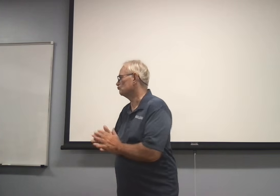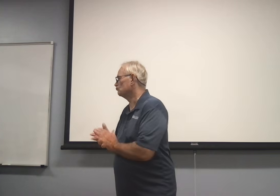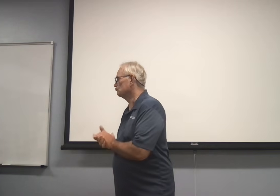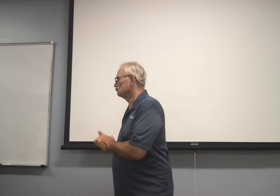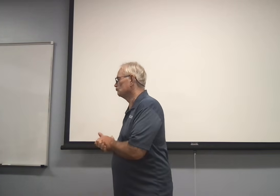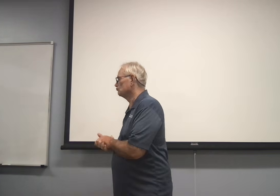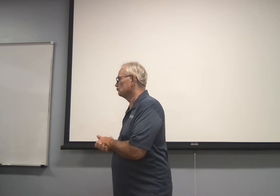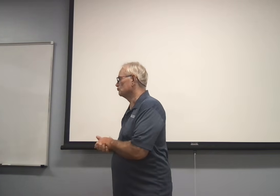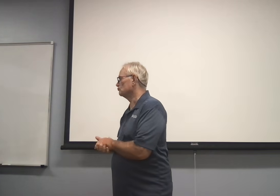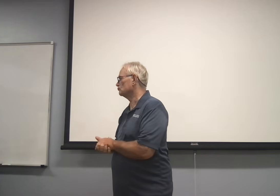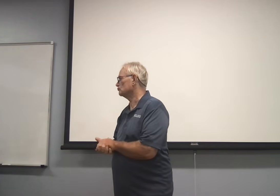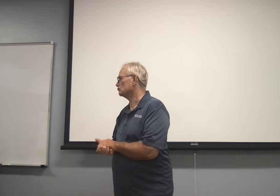clear.